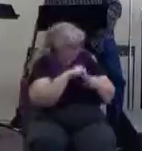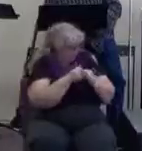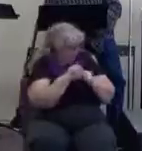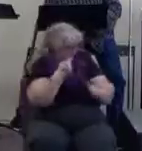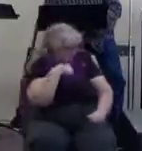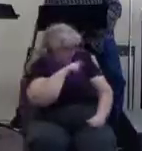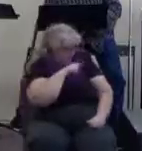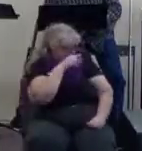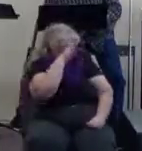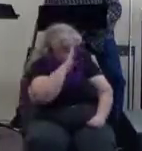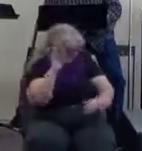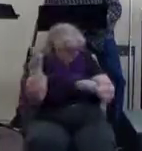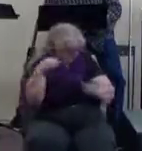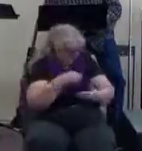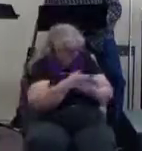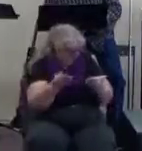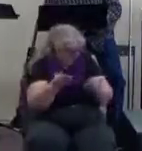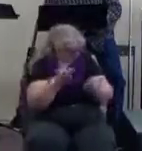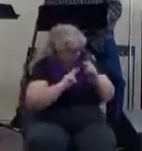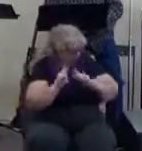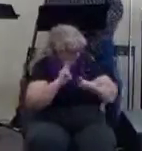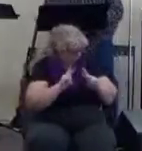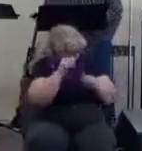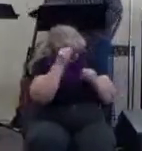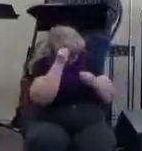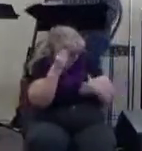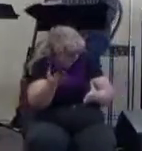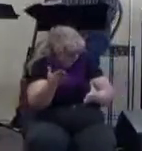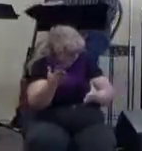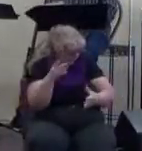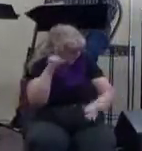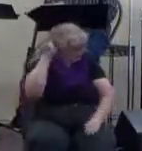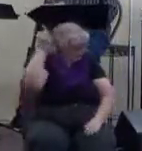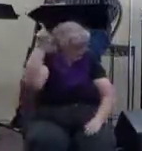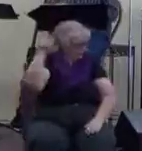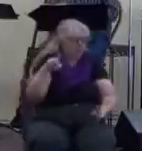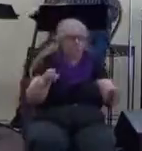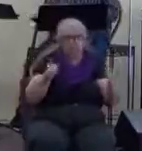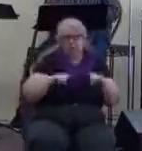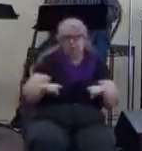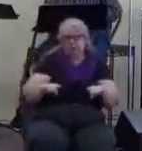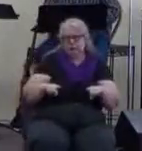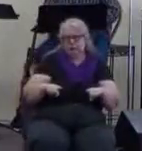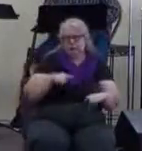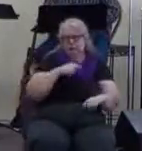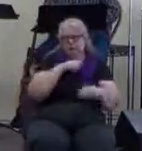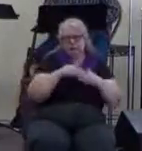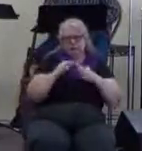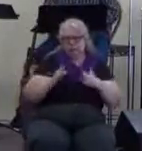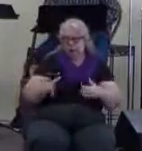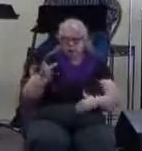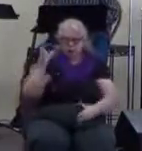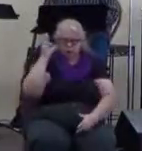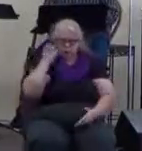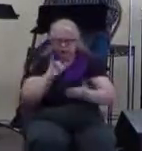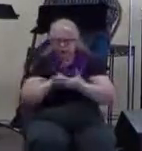given to those who obey him." When they heard this, they were furious and wanted to put them to